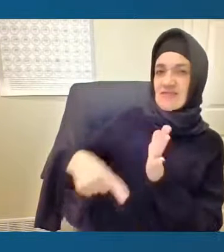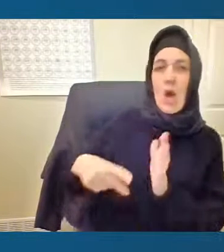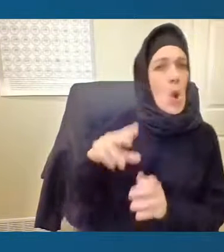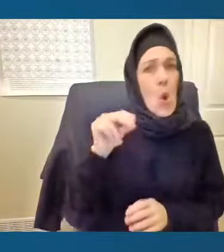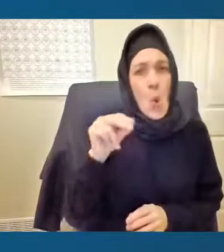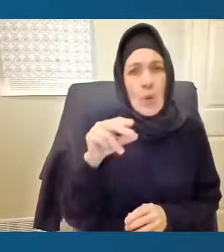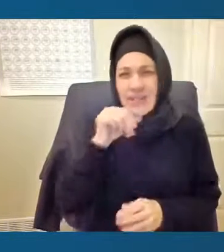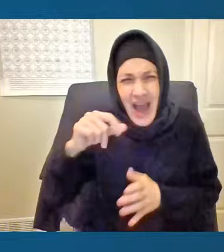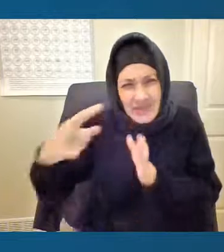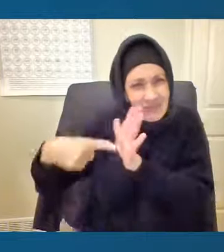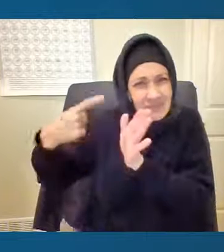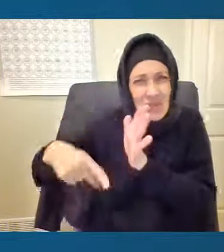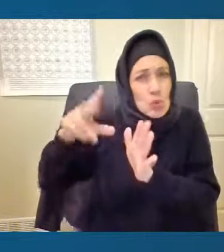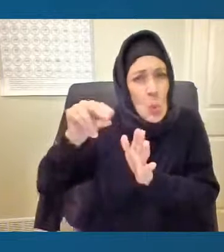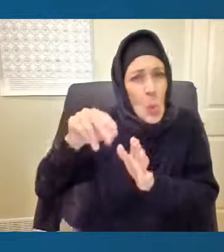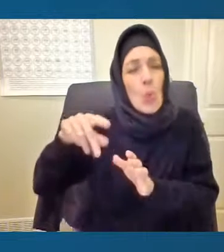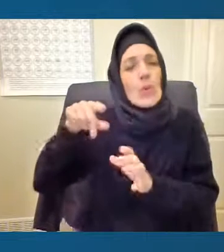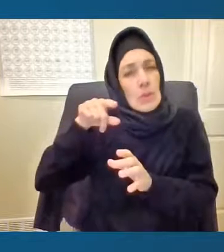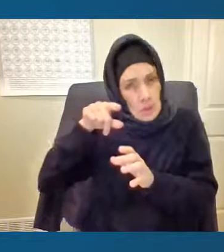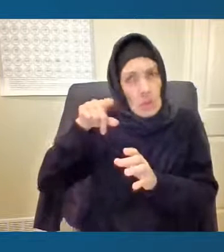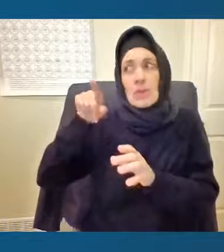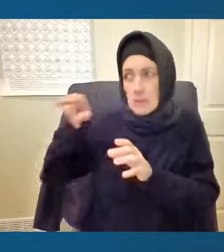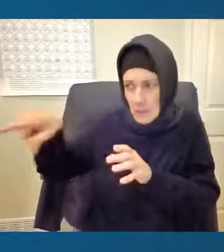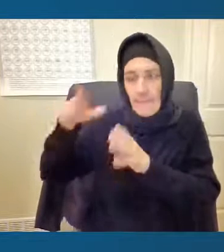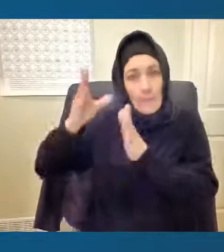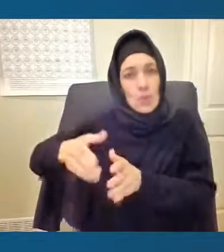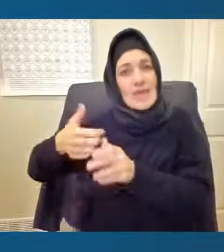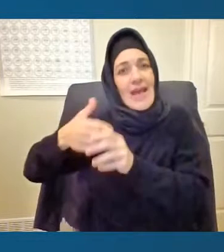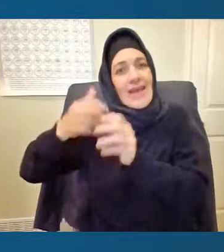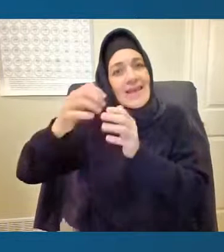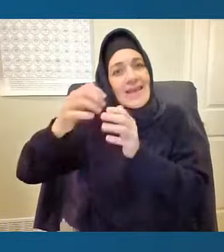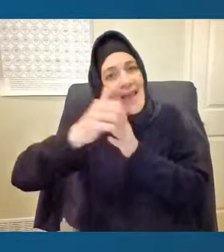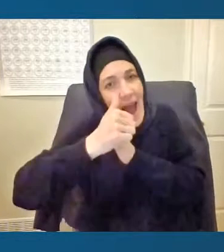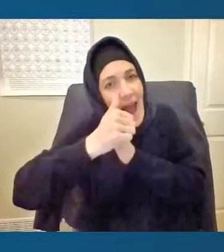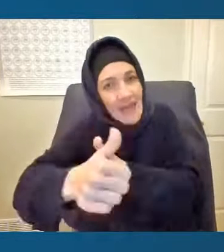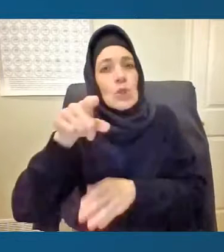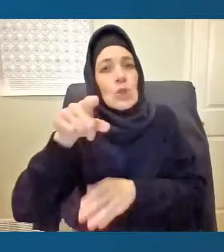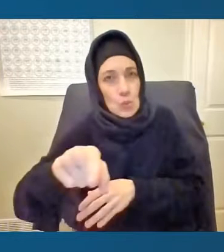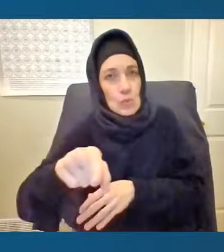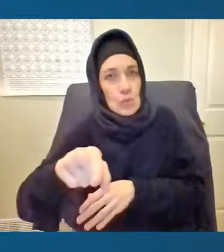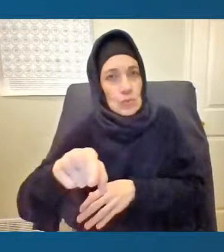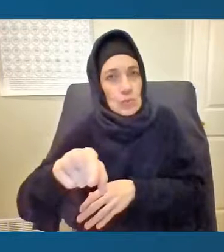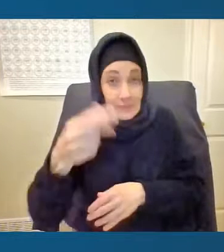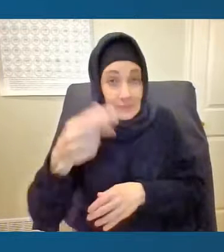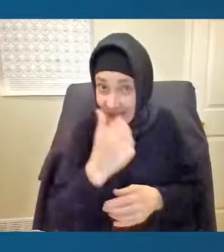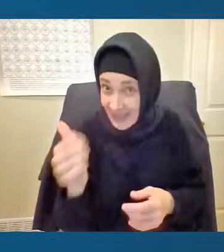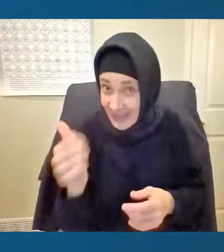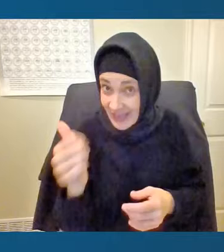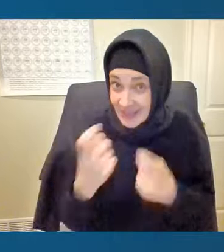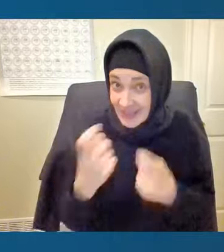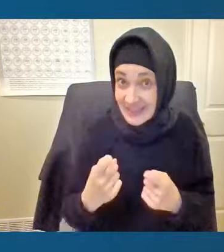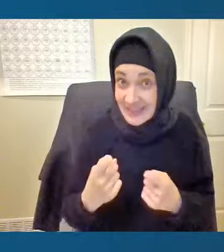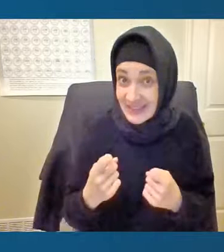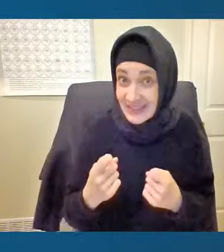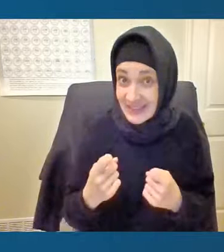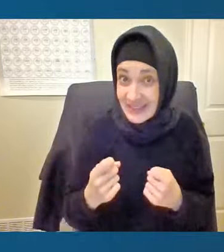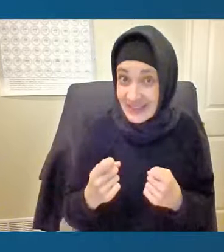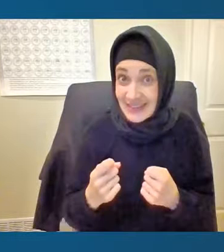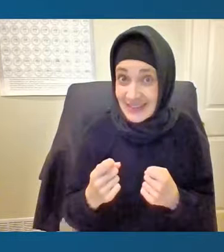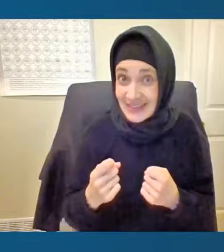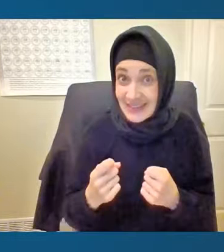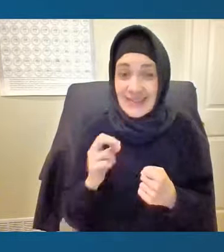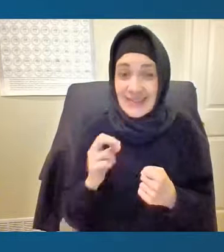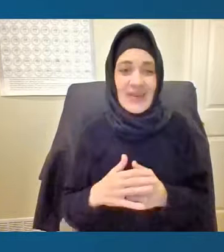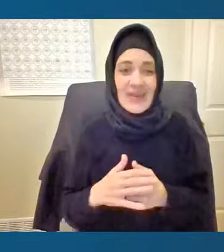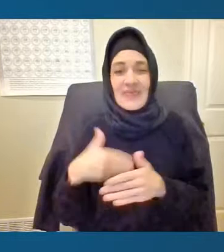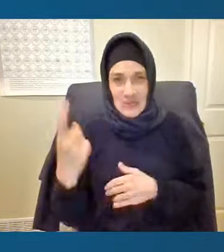You're being guided. May Allah accept. Any questions on that one? I'm going to go to the next one, inshallah ta'ala. Mashallah. Assalamu alaikum.